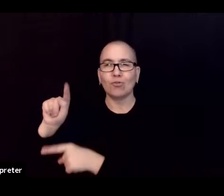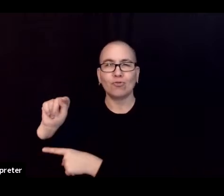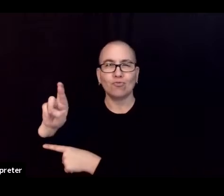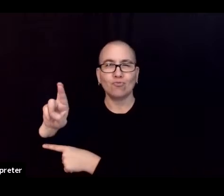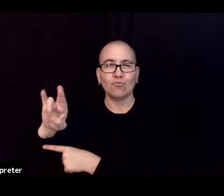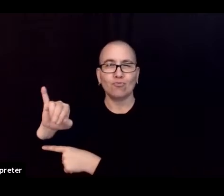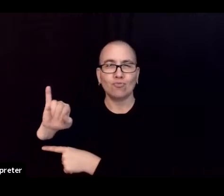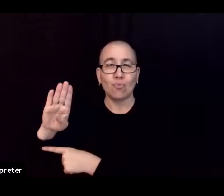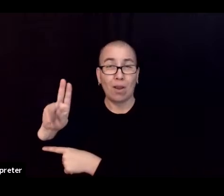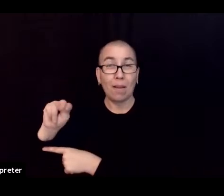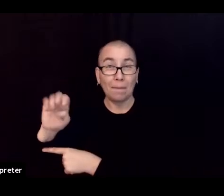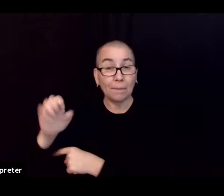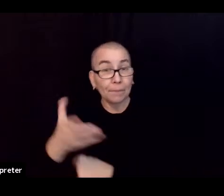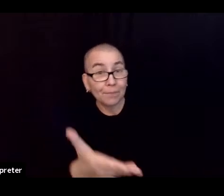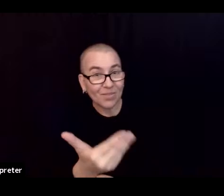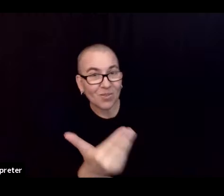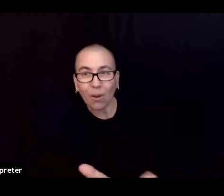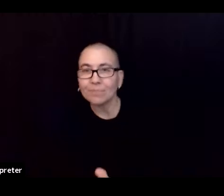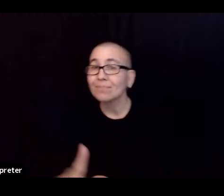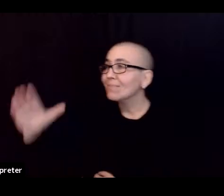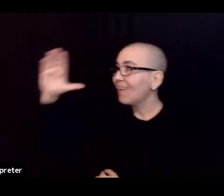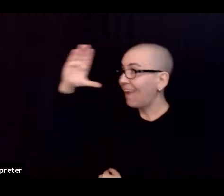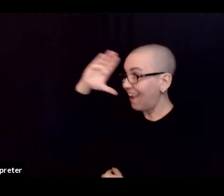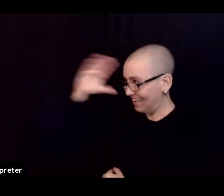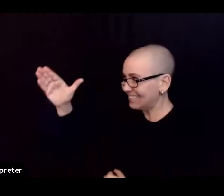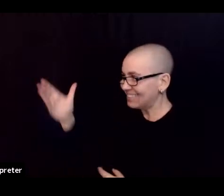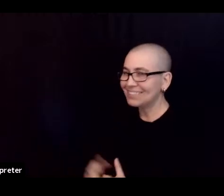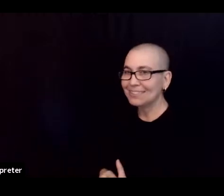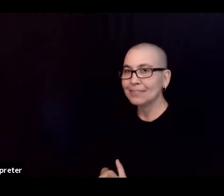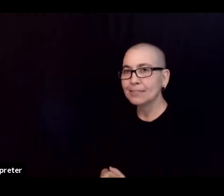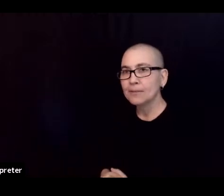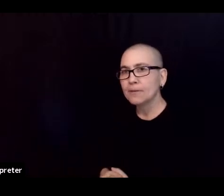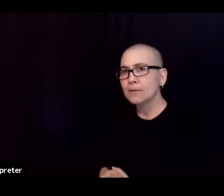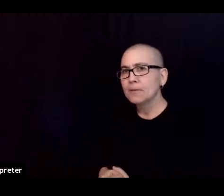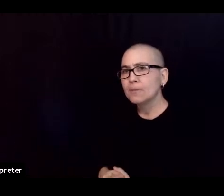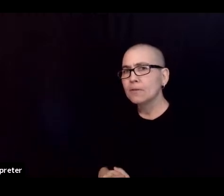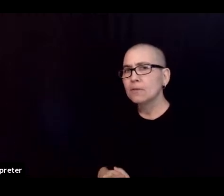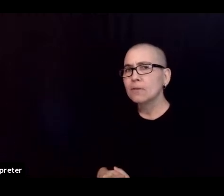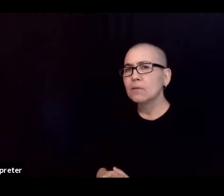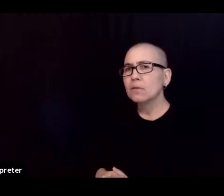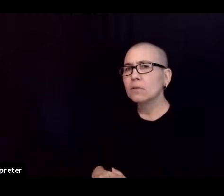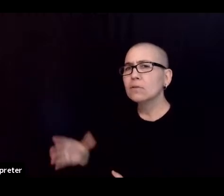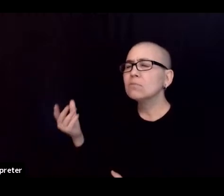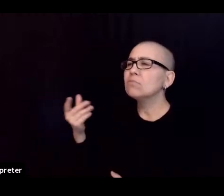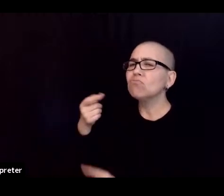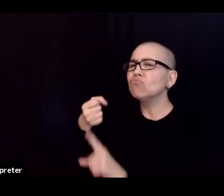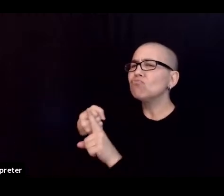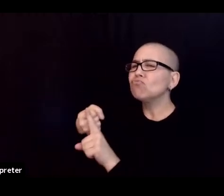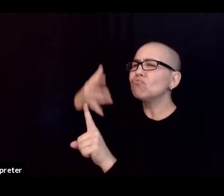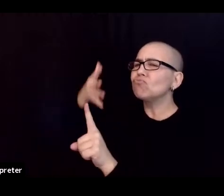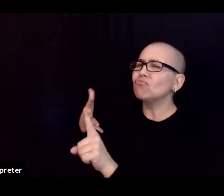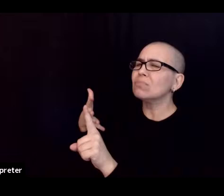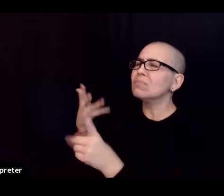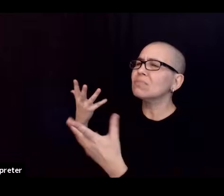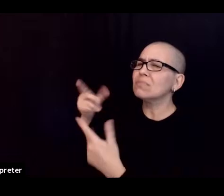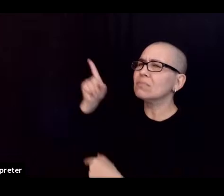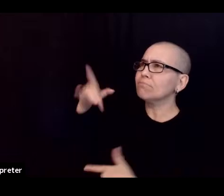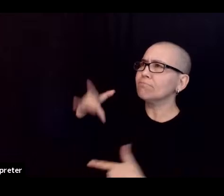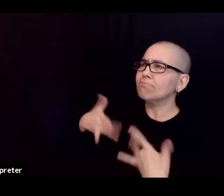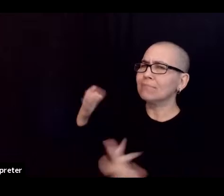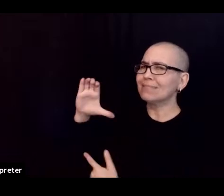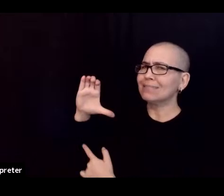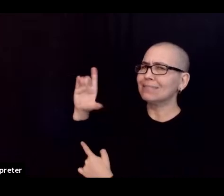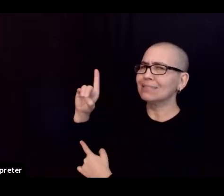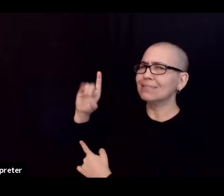Yeah, hi. I just wanted to get a little more reaction from you about the CDC guidance. Do you view it as good news, or does it worry you that it